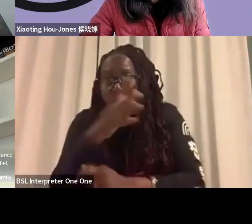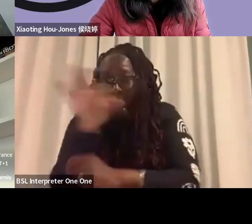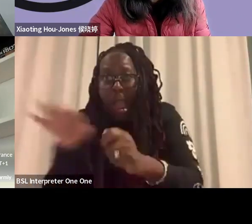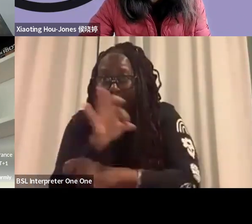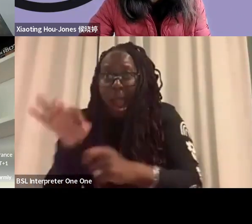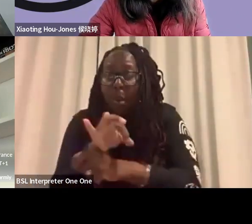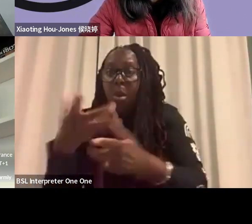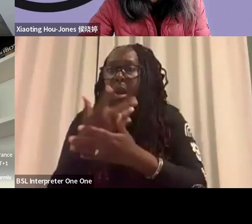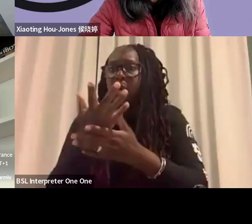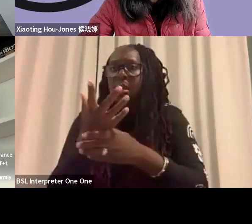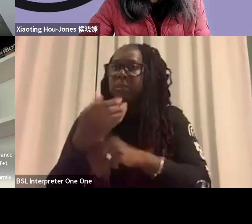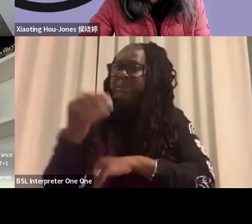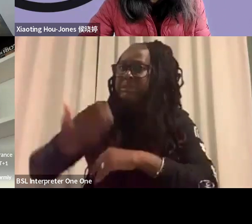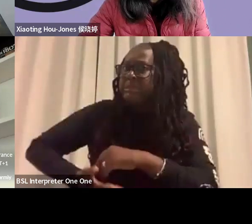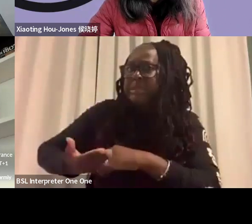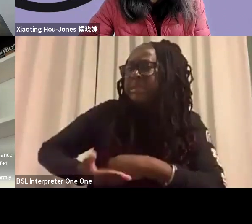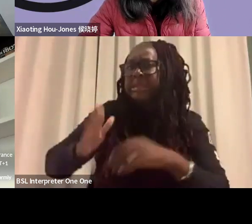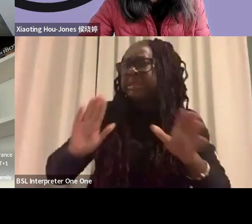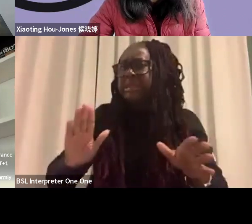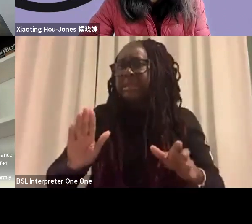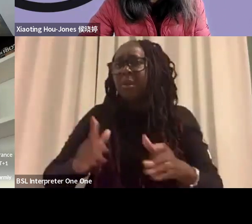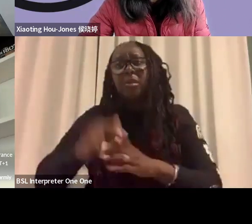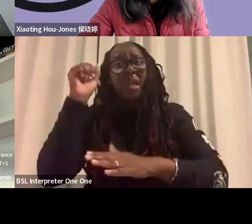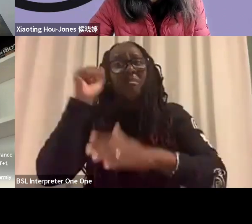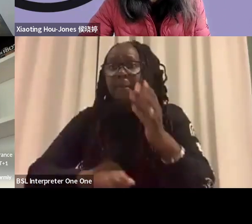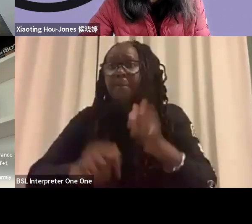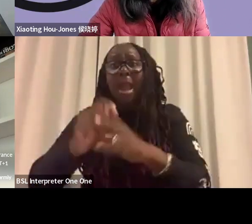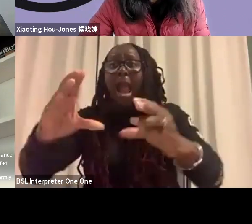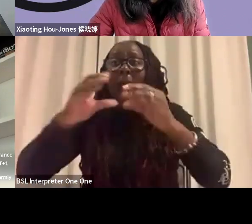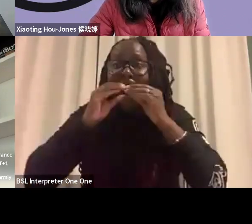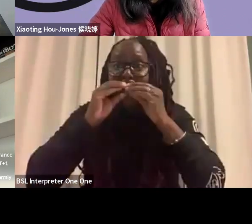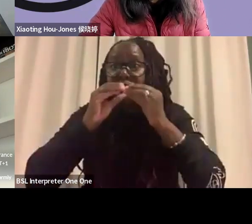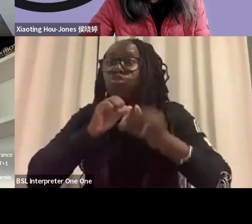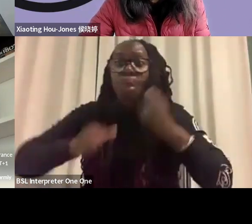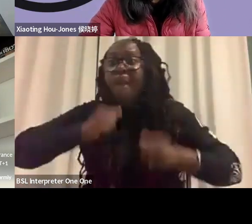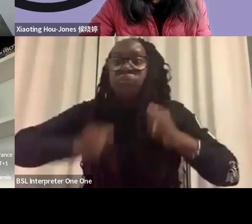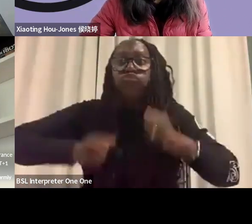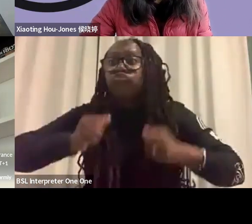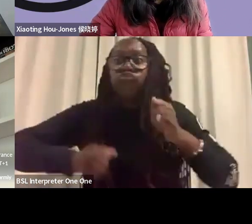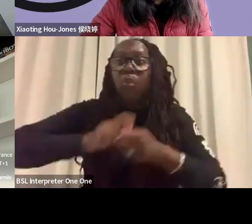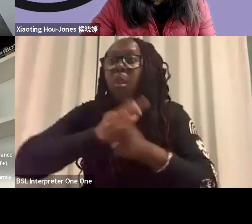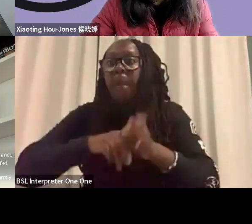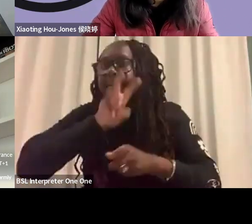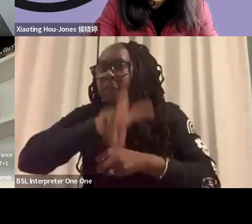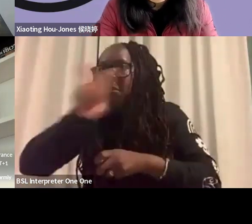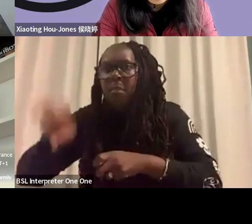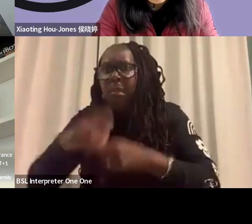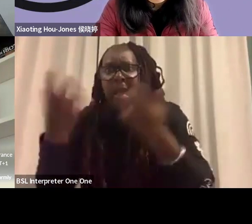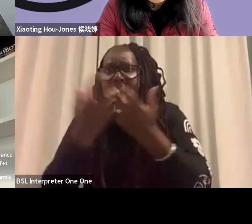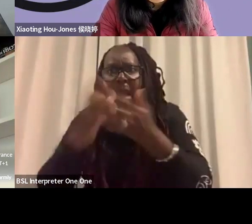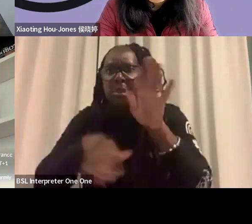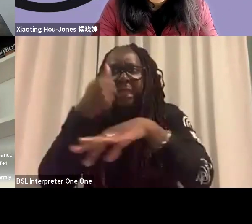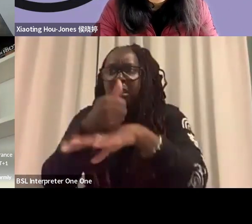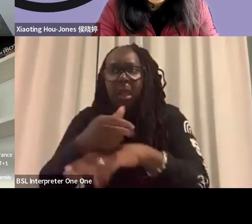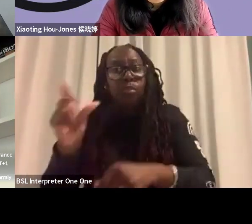in an organization, where we don't have to buy a hamburger and run into the office or like to the other office? How would we organize? These are the